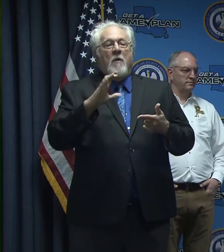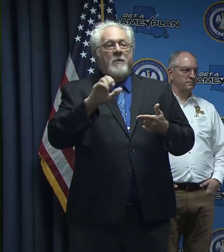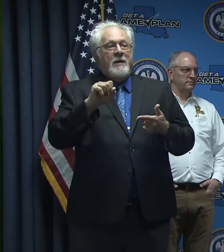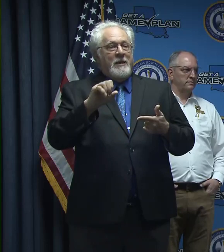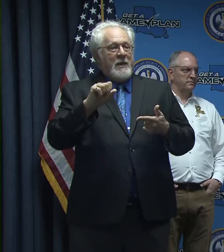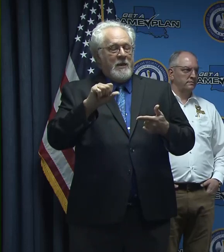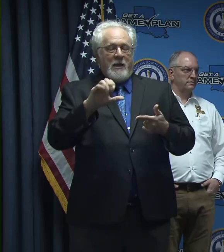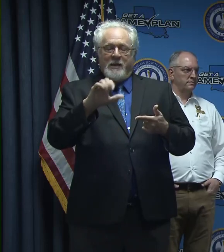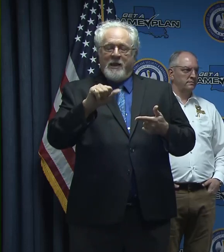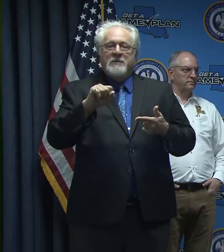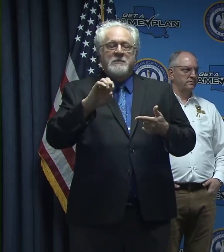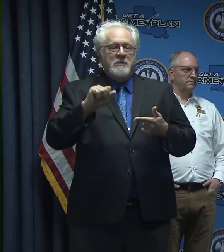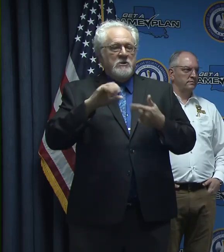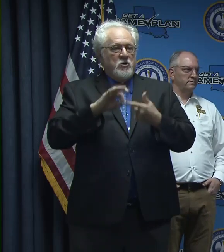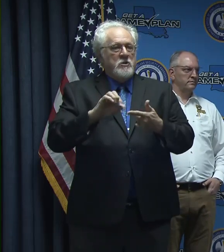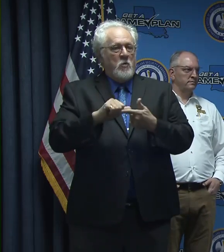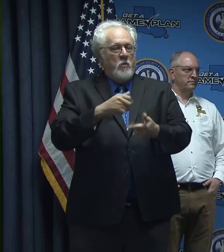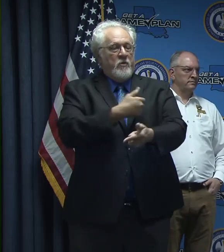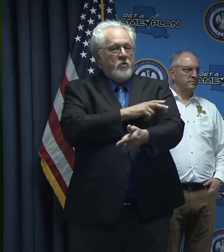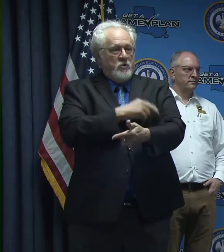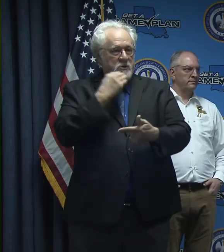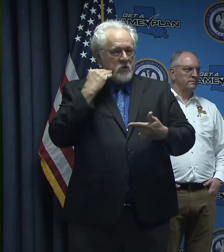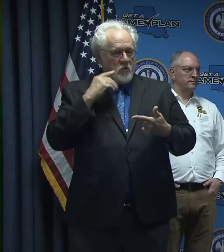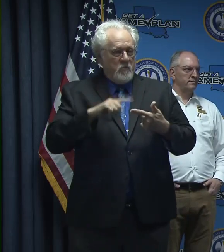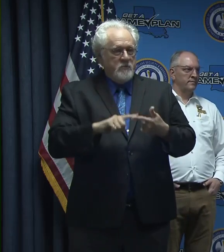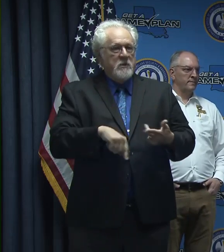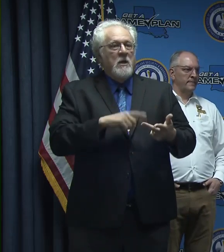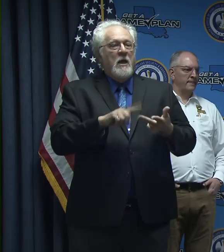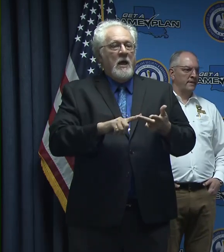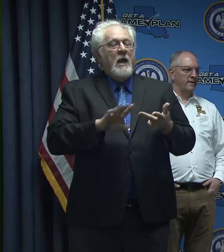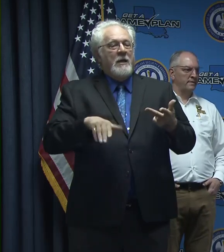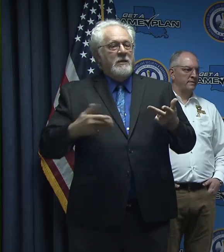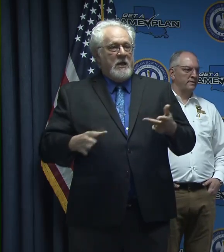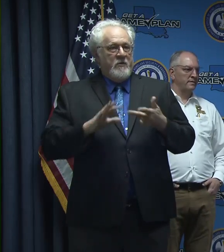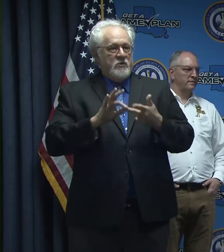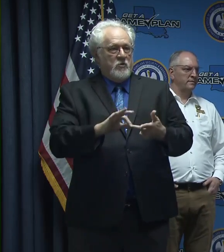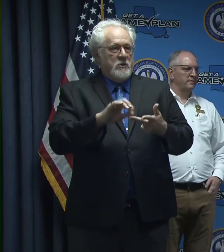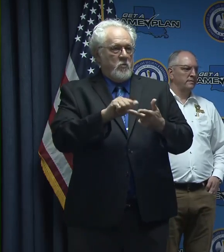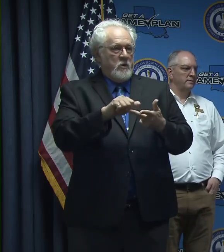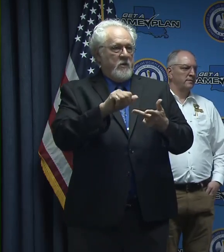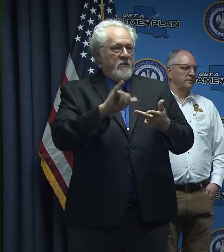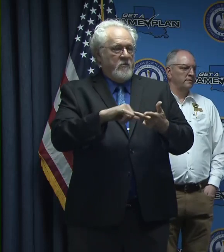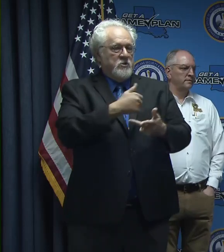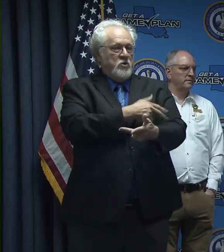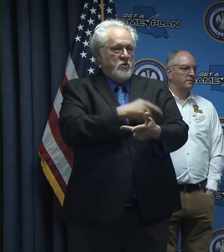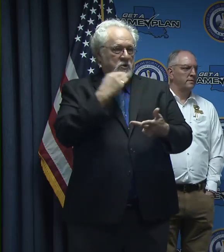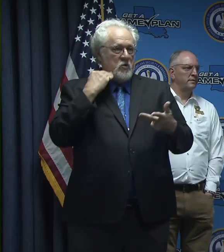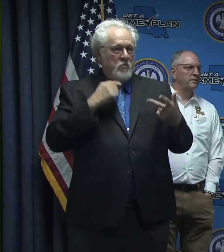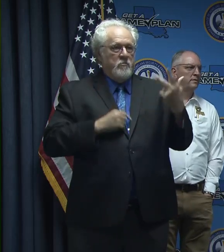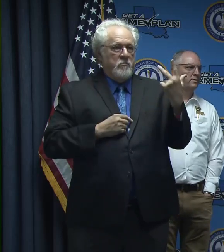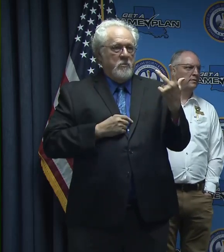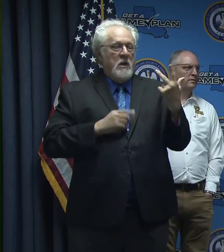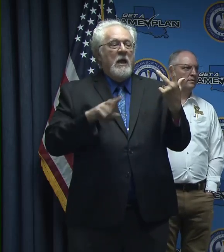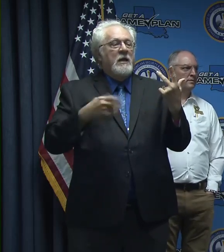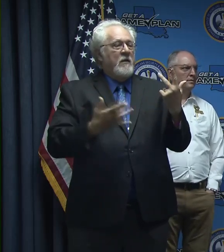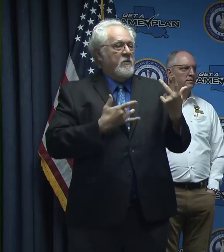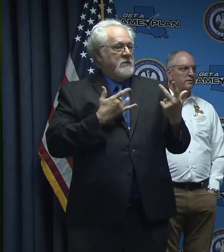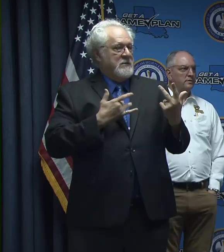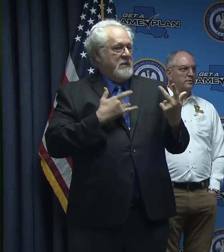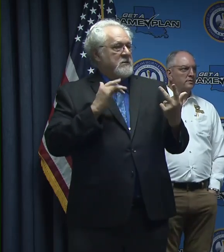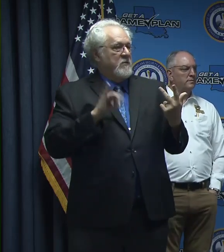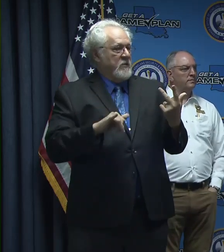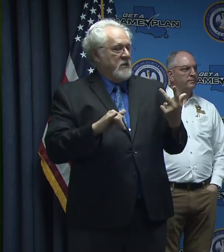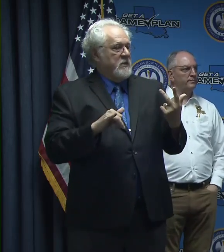associated with nursing homes across the state, and then deaths associated with nursing homes across the state. So it gives you a sense of these